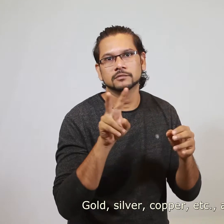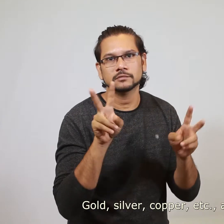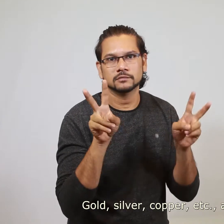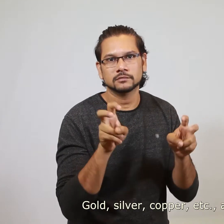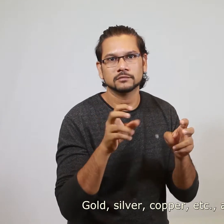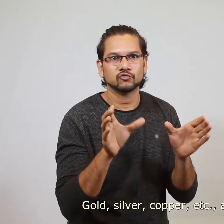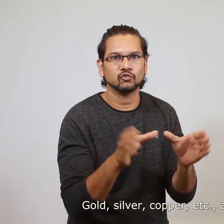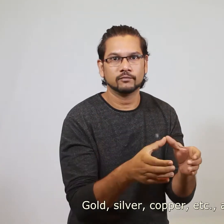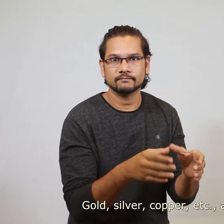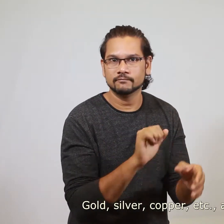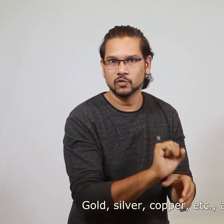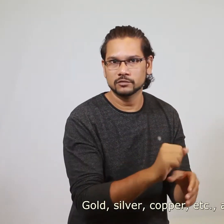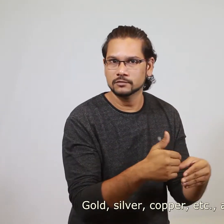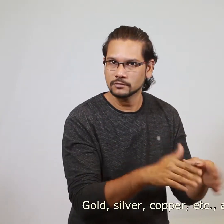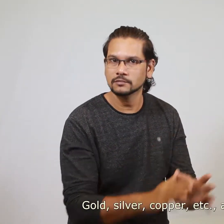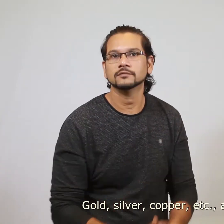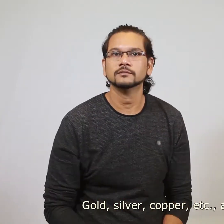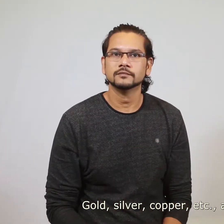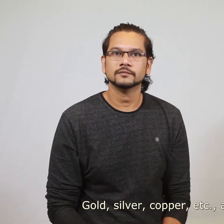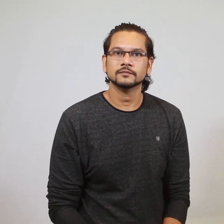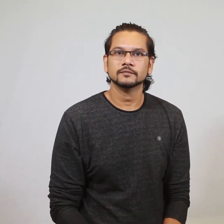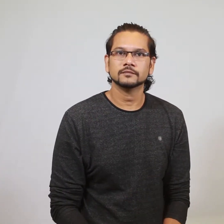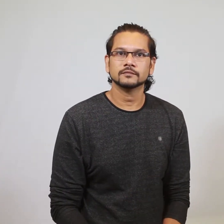etc. are all metals.